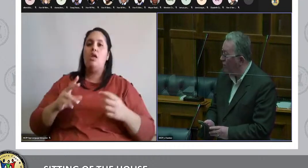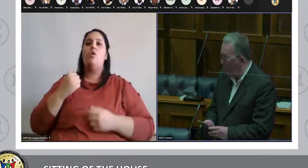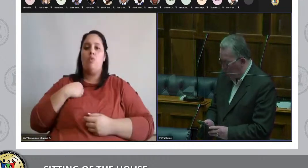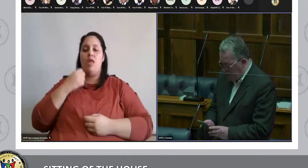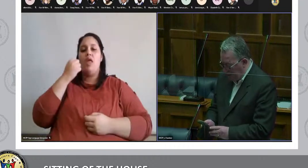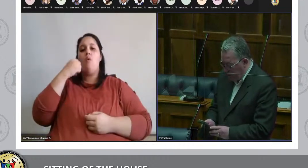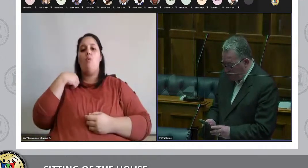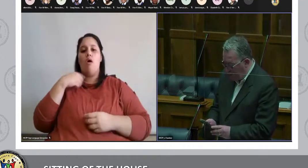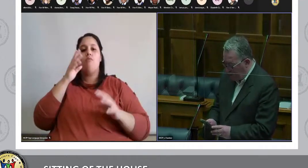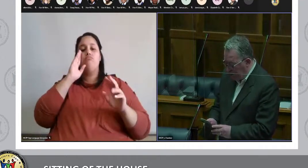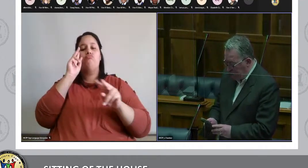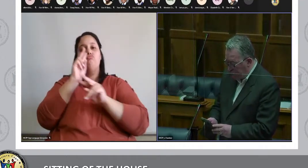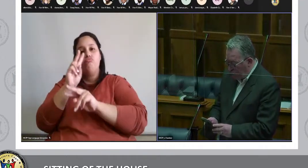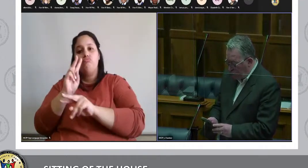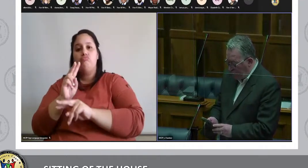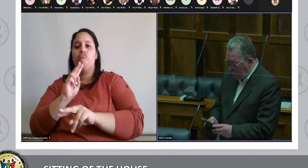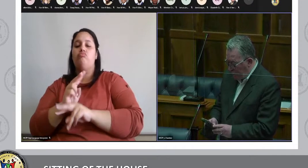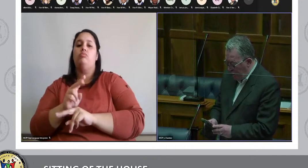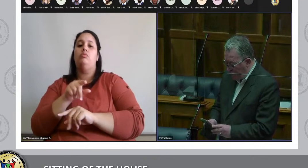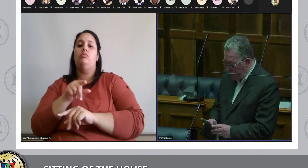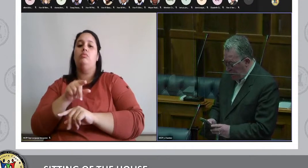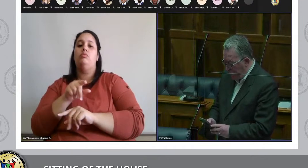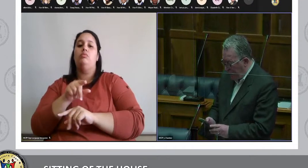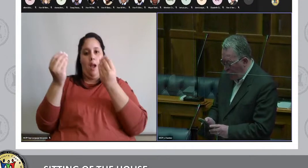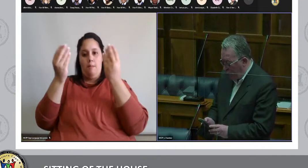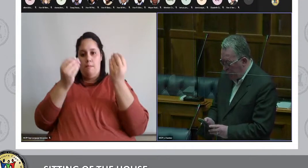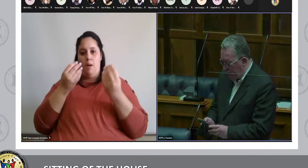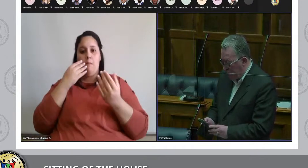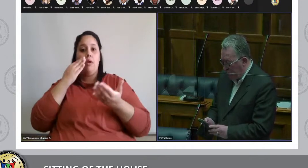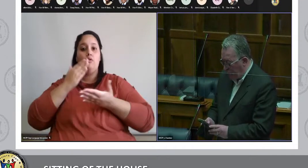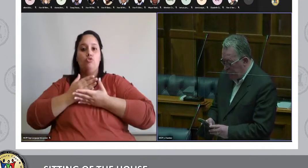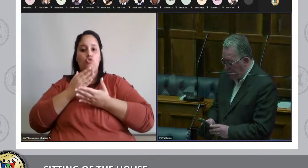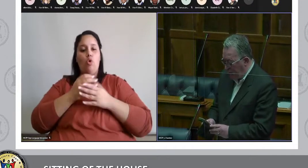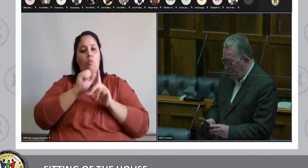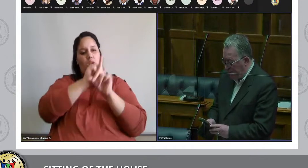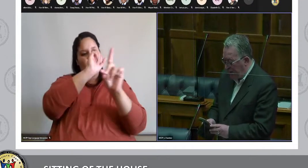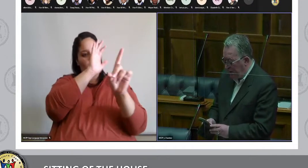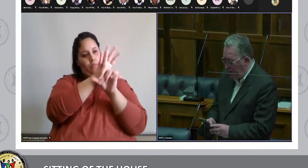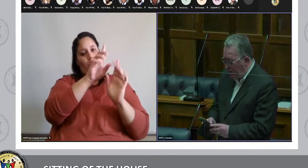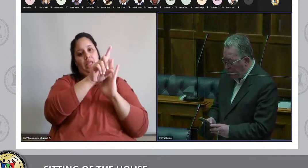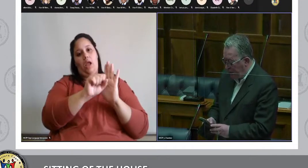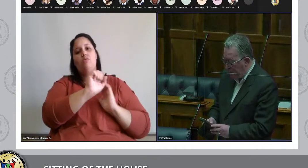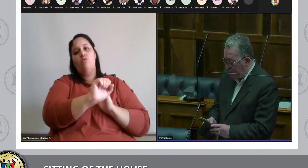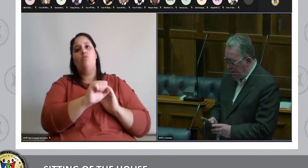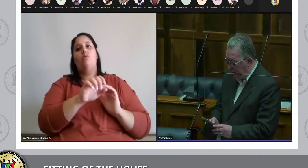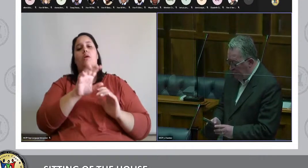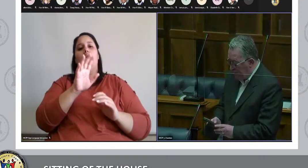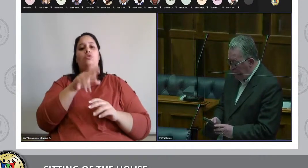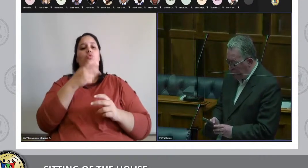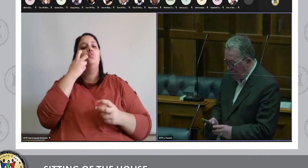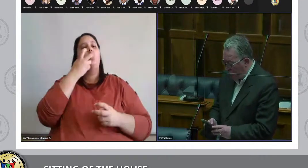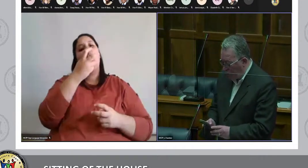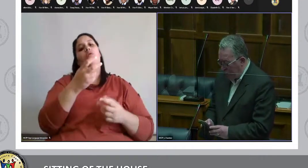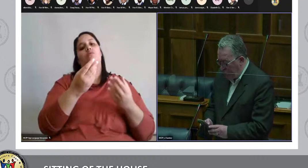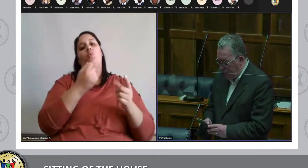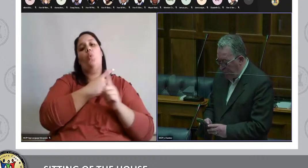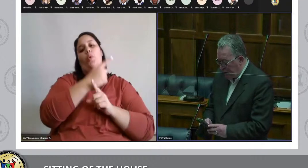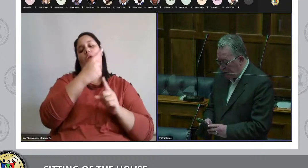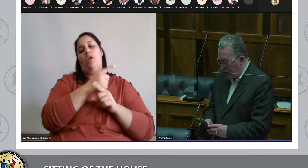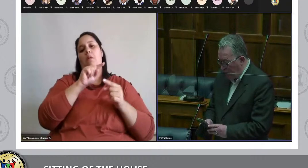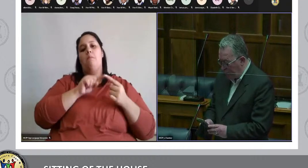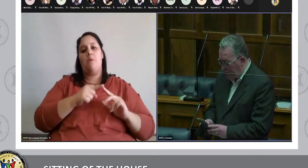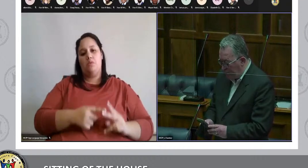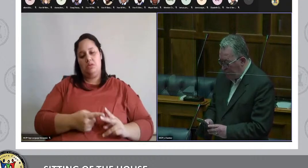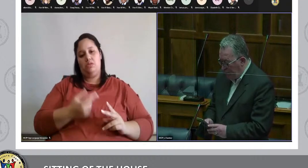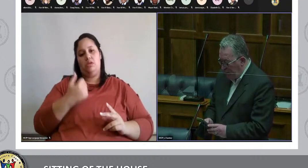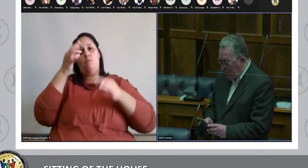these figures closely to ensure that we expose the DA for what it is, a party of petty pointing and scoring